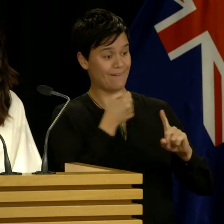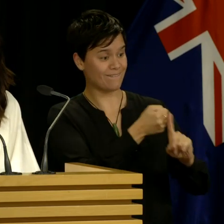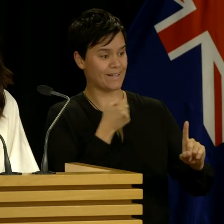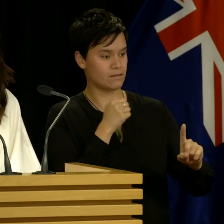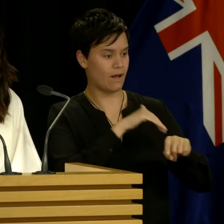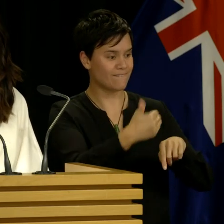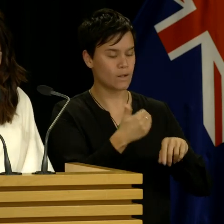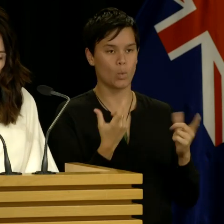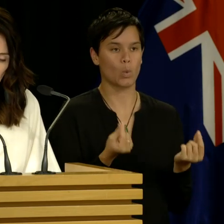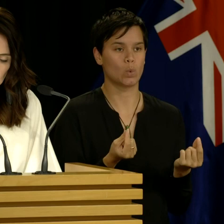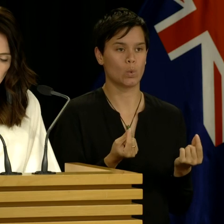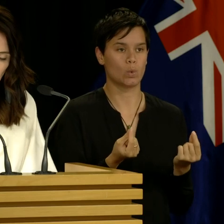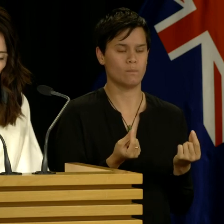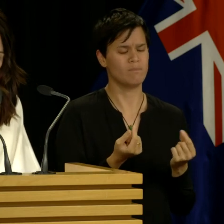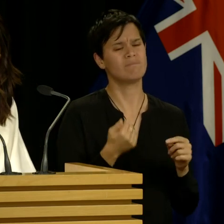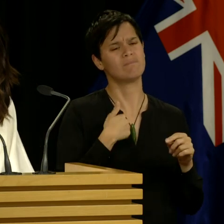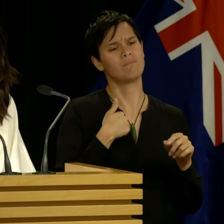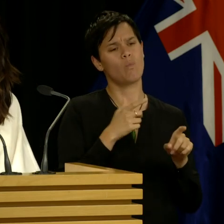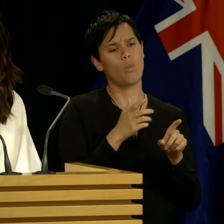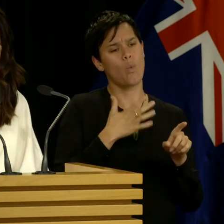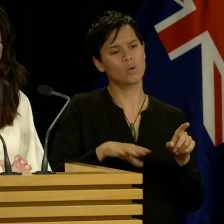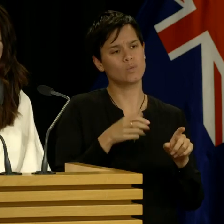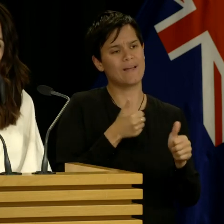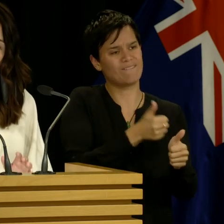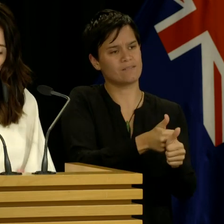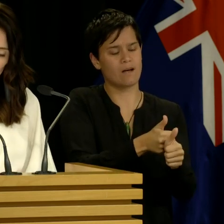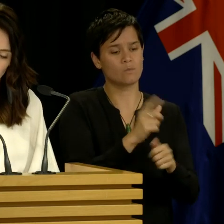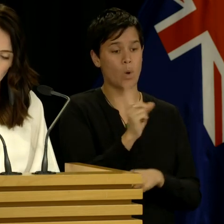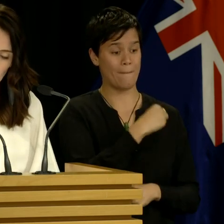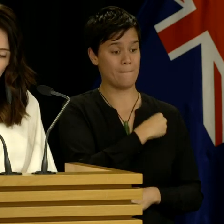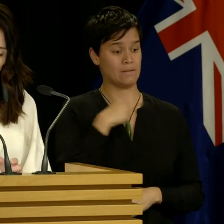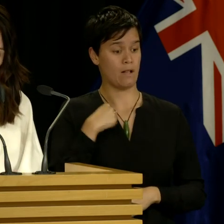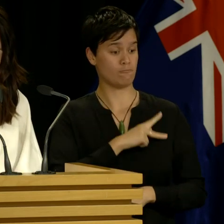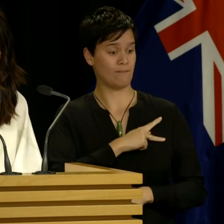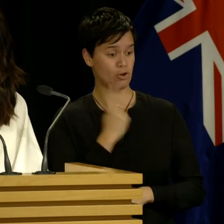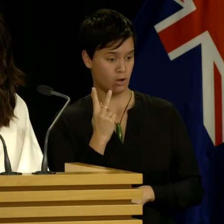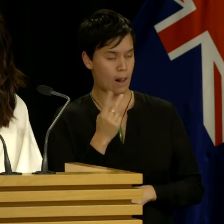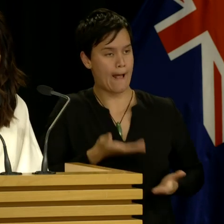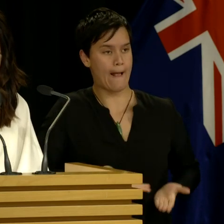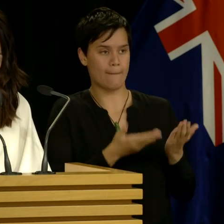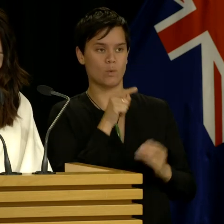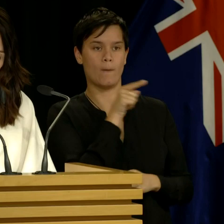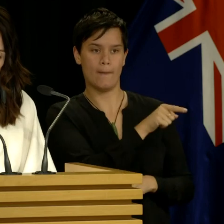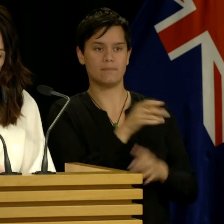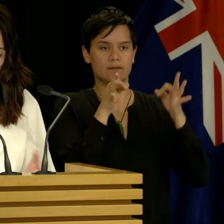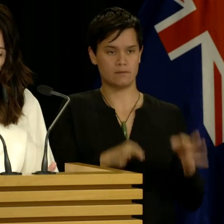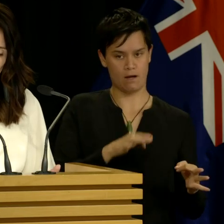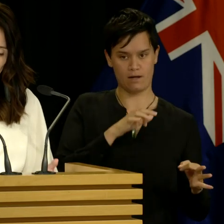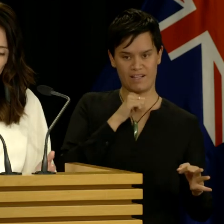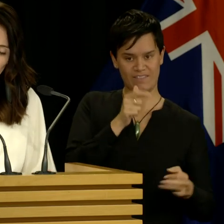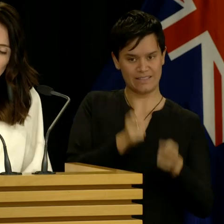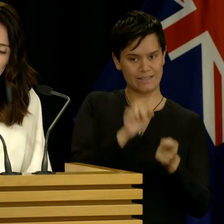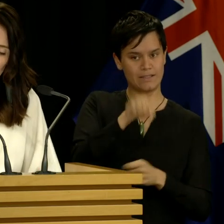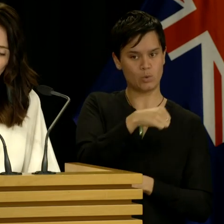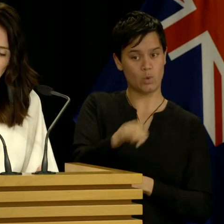also want to take this opportunity to emphasise that medical professionals have full discretion to test people for COVID-19. For example,